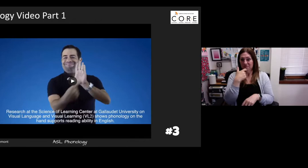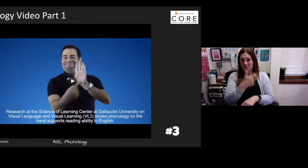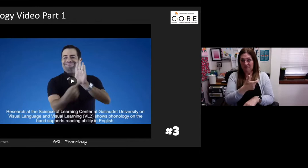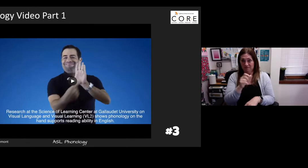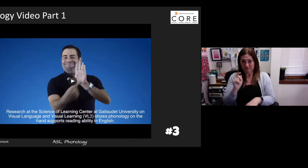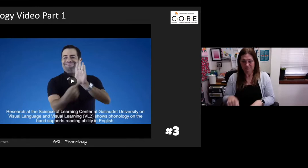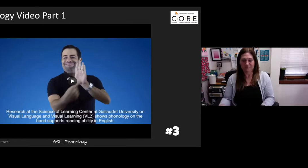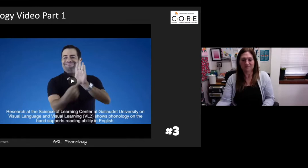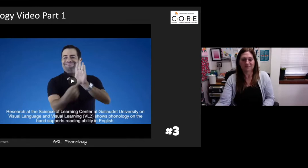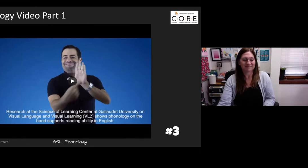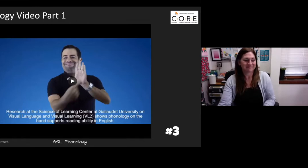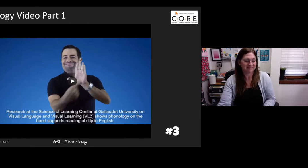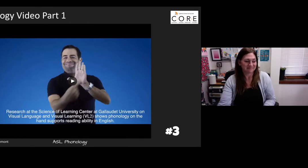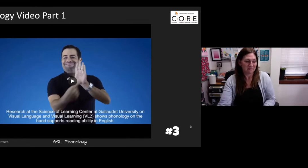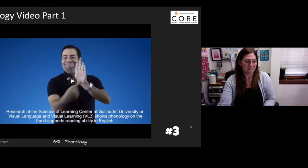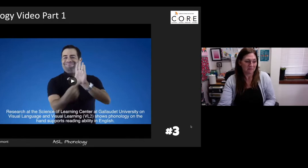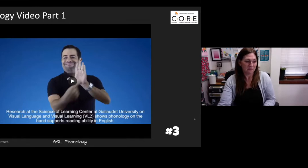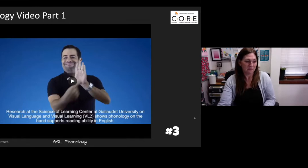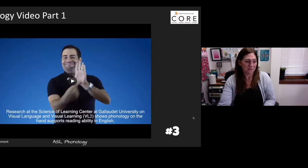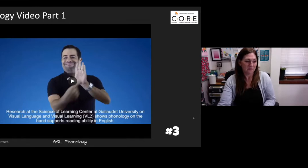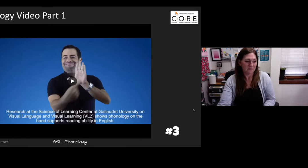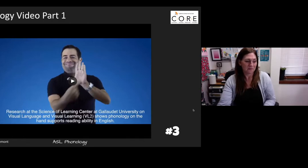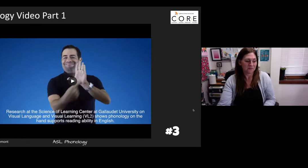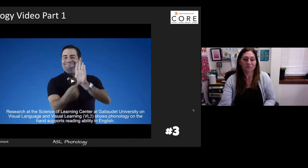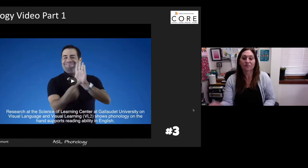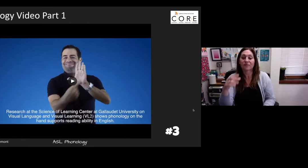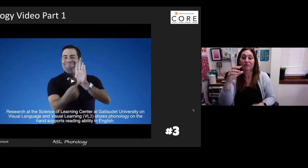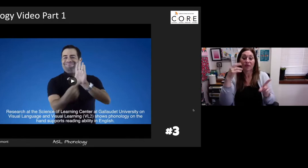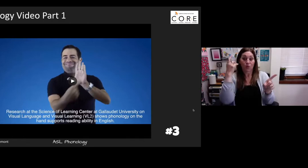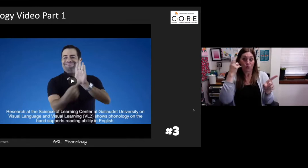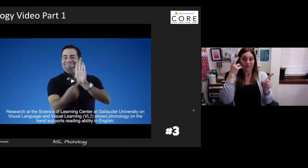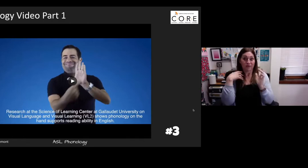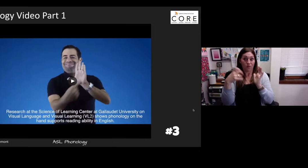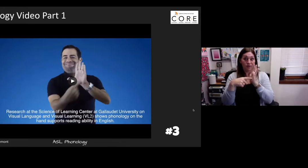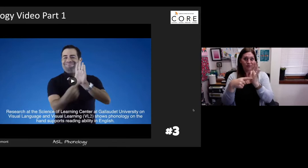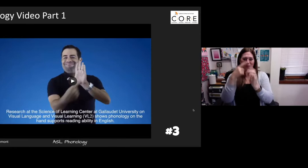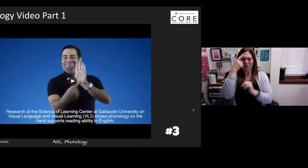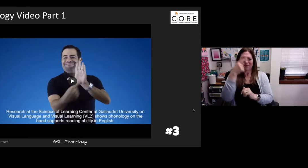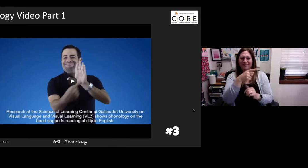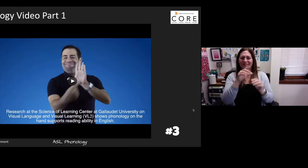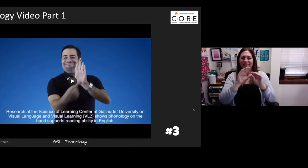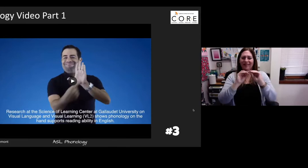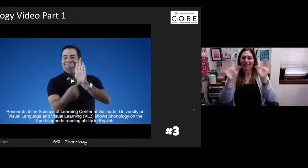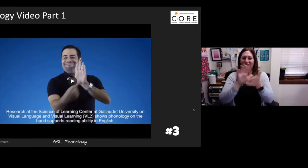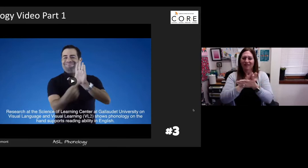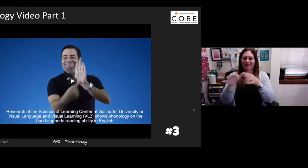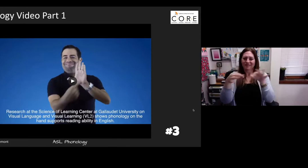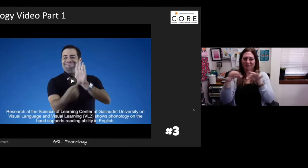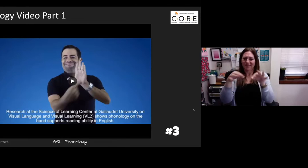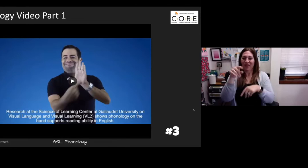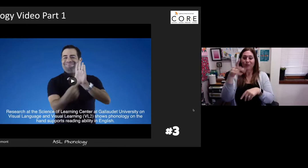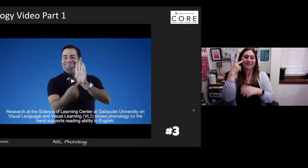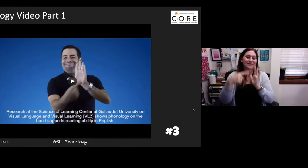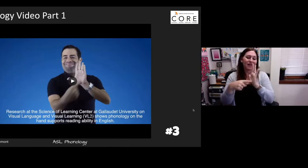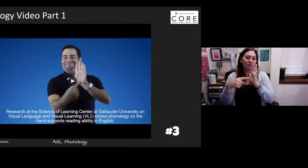first video, and this one is captioned as well, that I would like to show you guys, and so we're going to watch it now. The reason I wanted to show you this one is